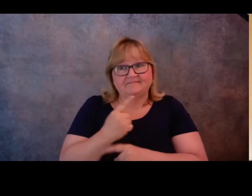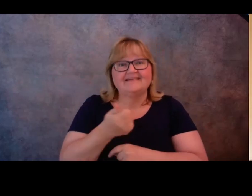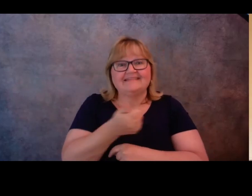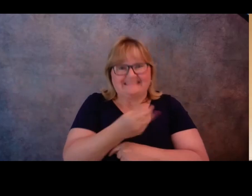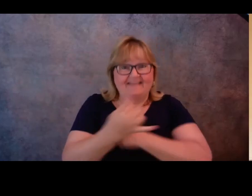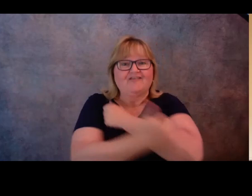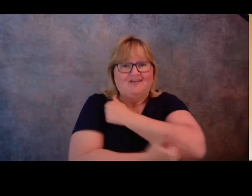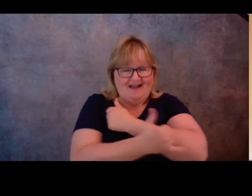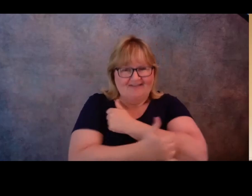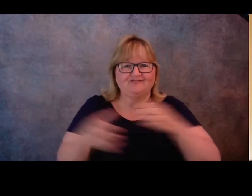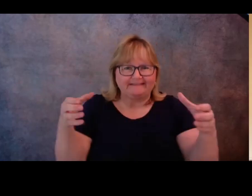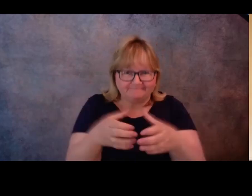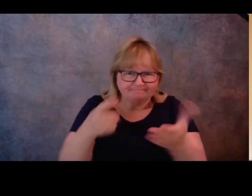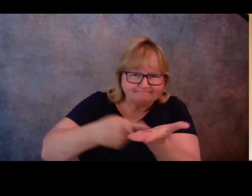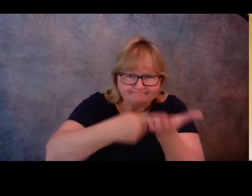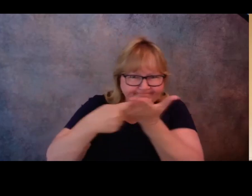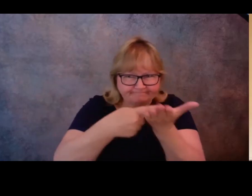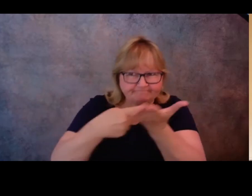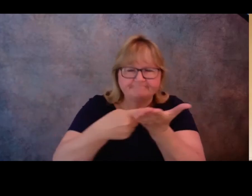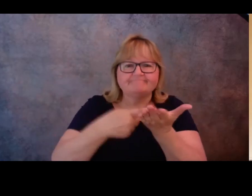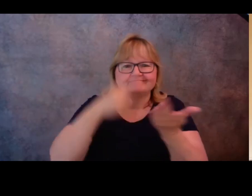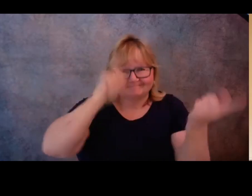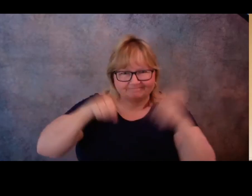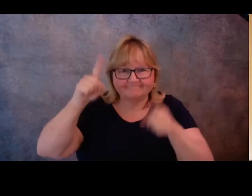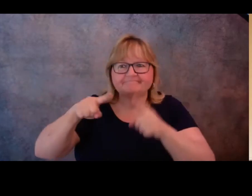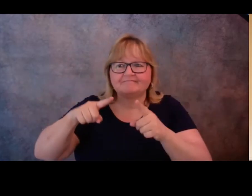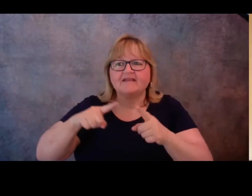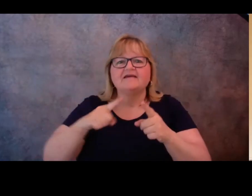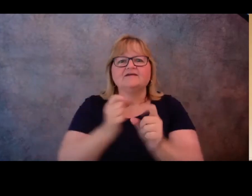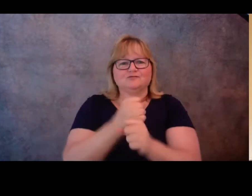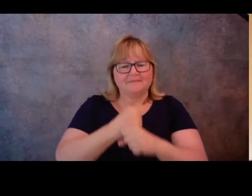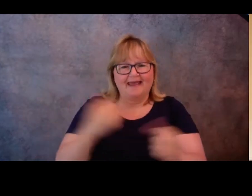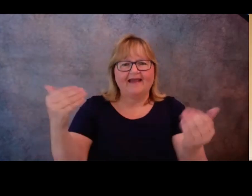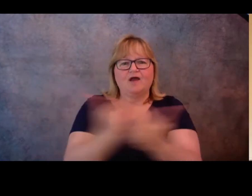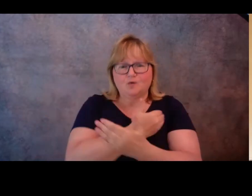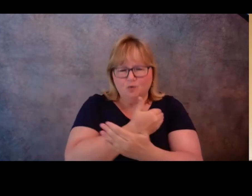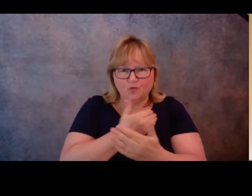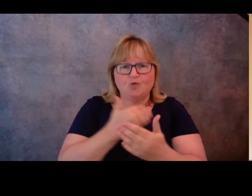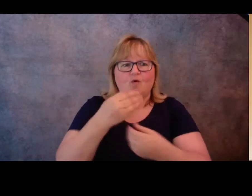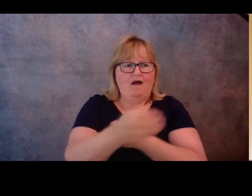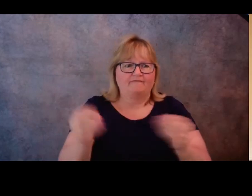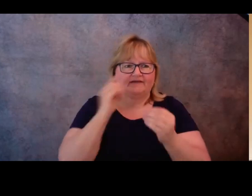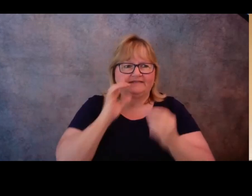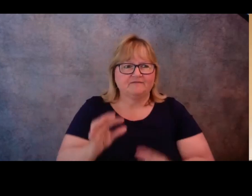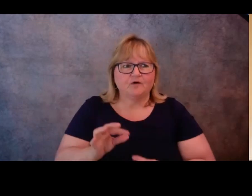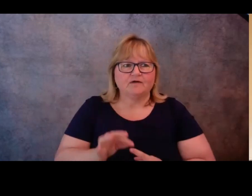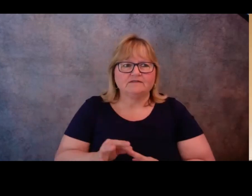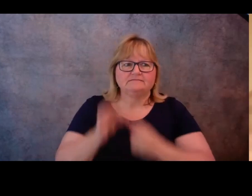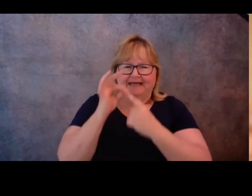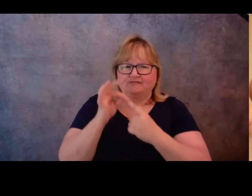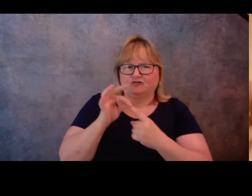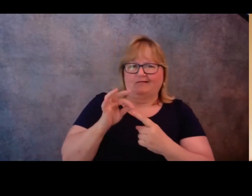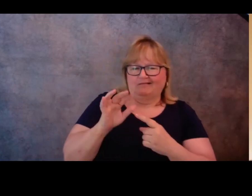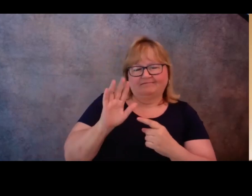a resolution to create a new Office of Special Rapporteur, answerable directly